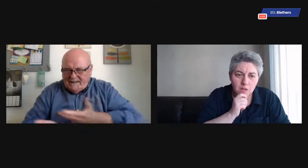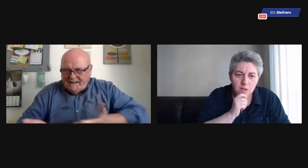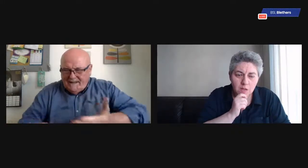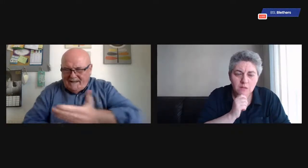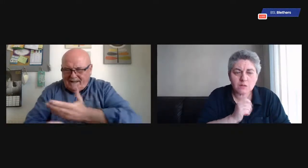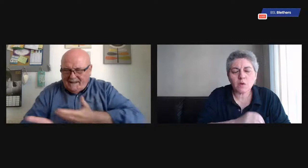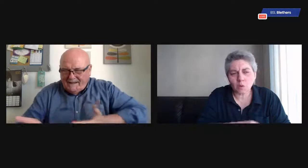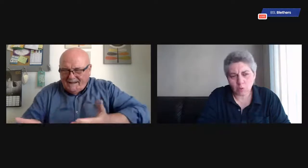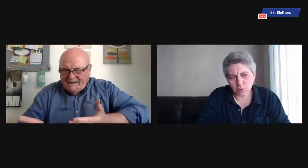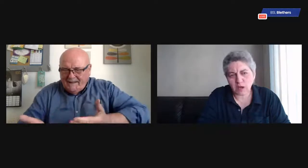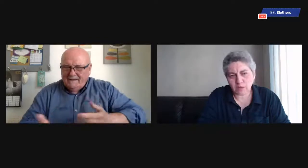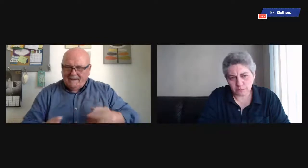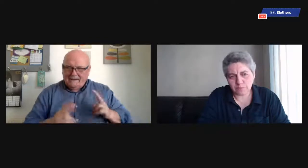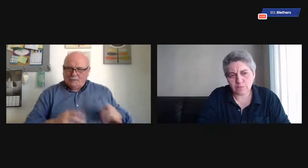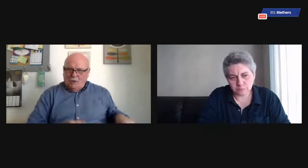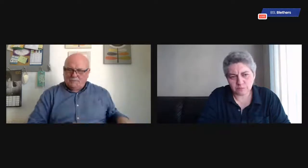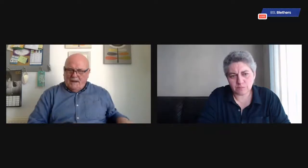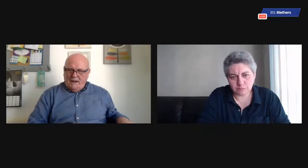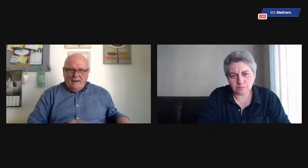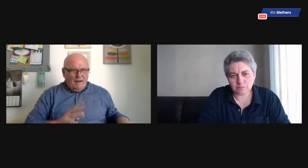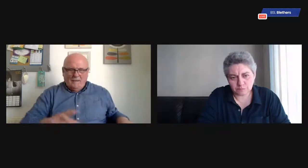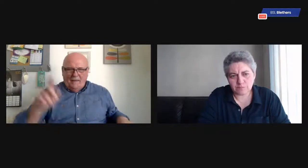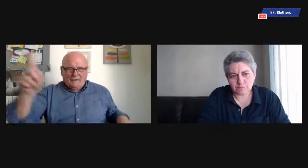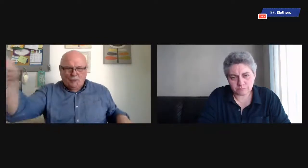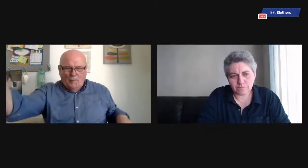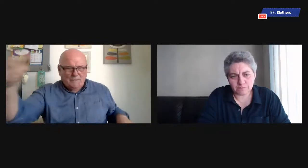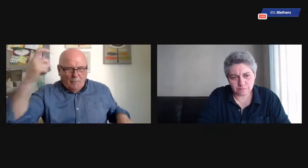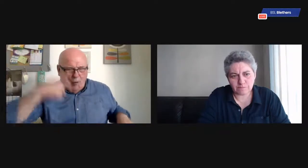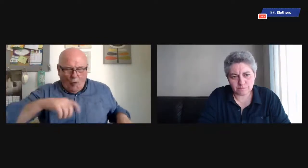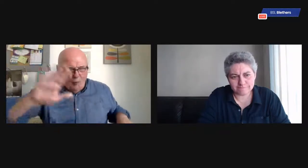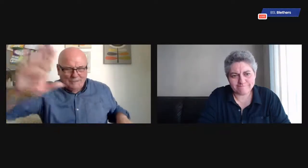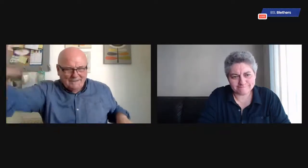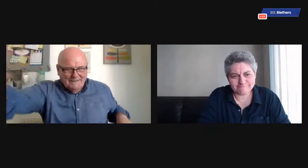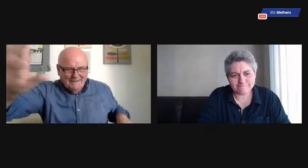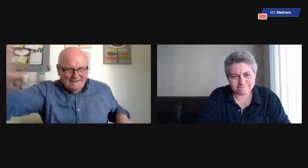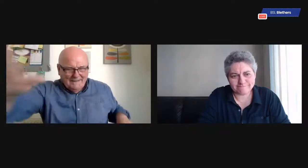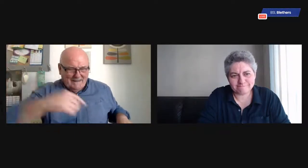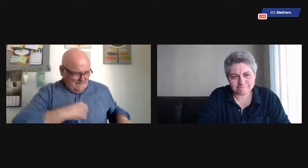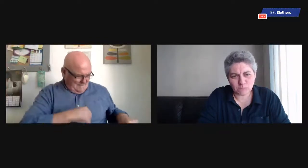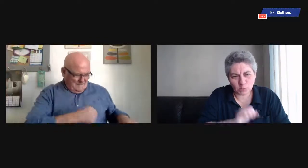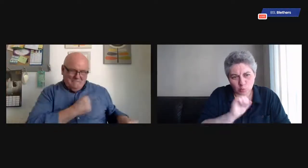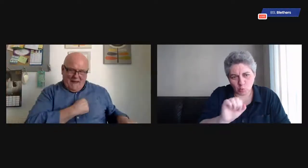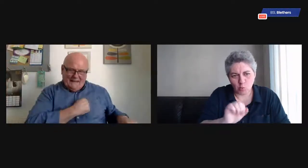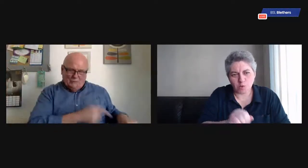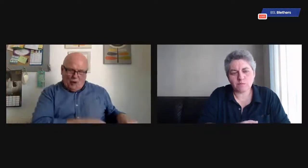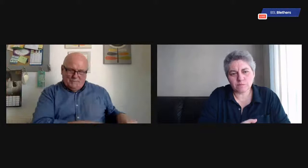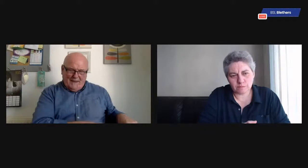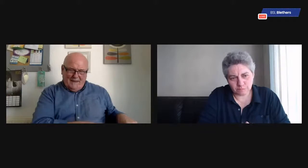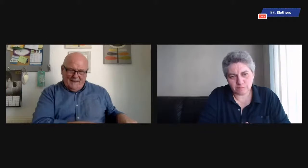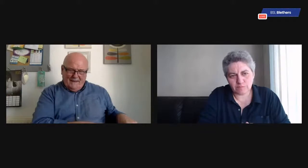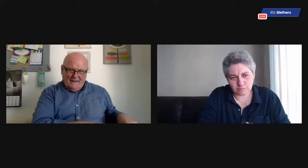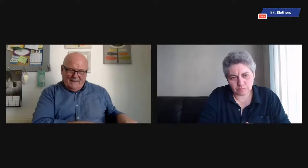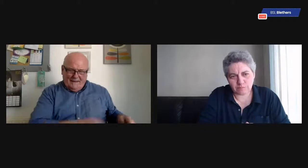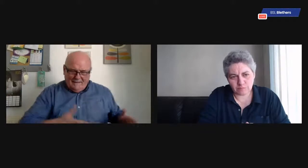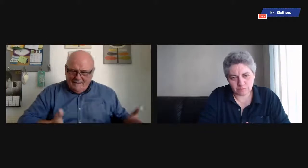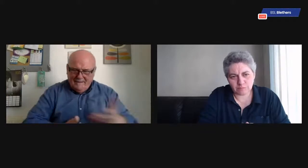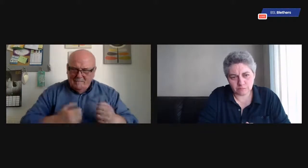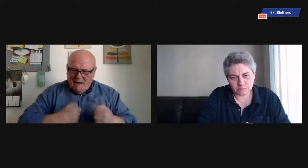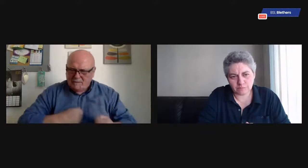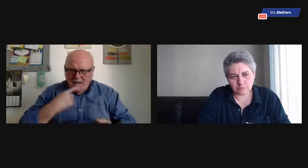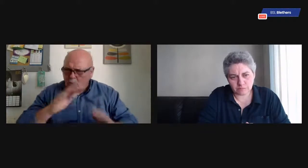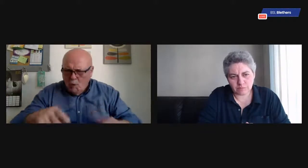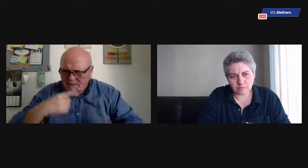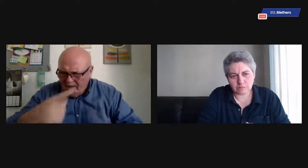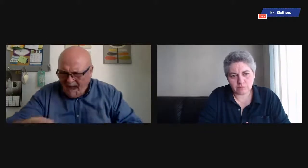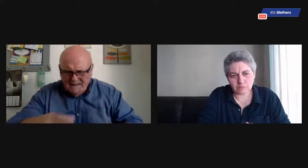with the barrister, it's a confidential discussion. we would never use the interpreter for the court, so we'd